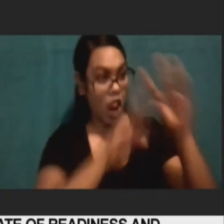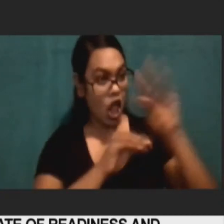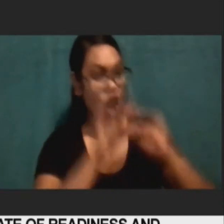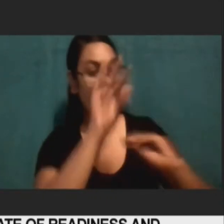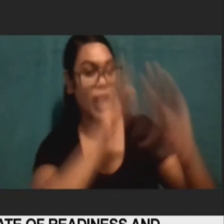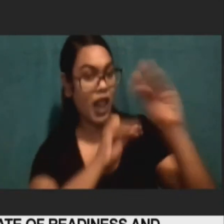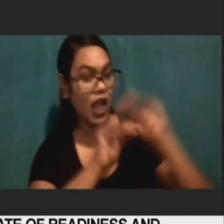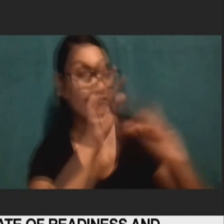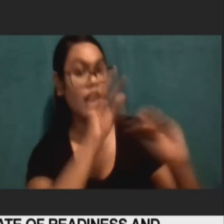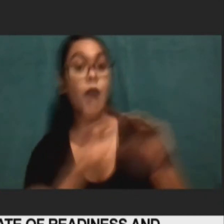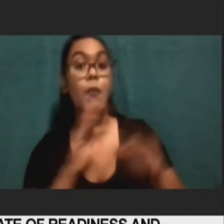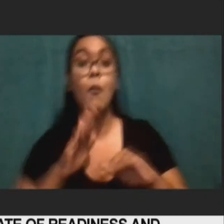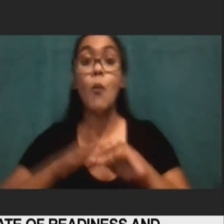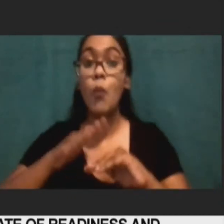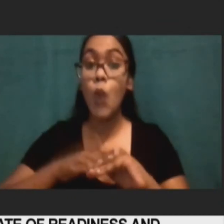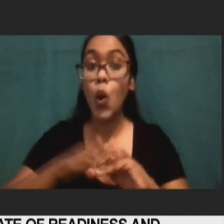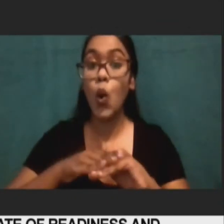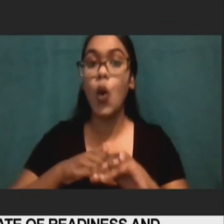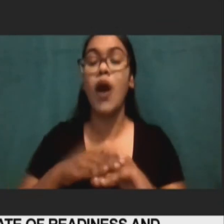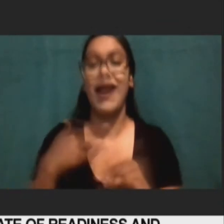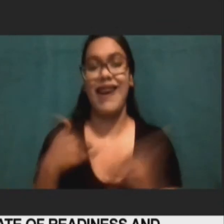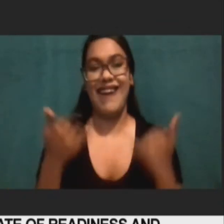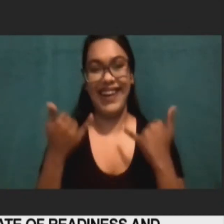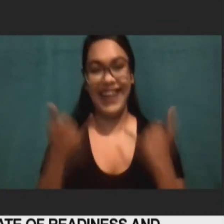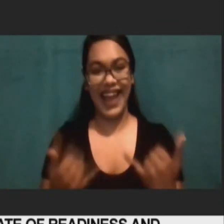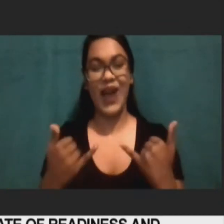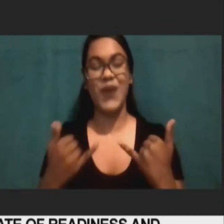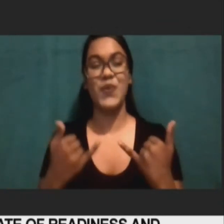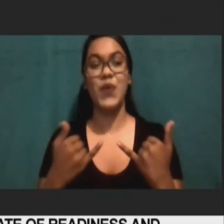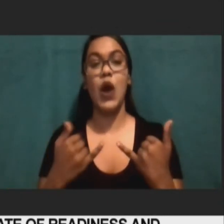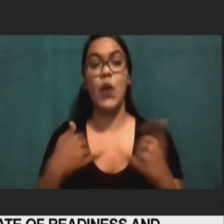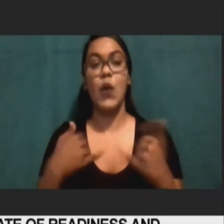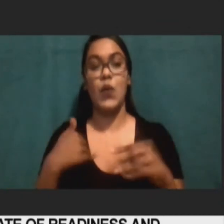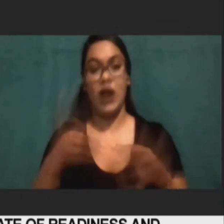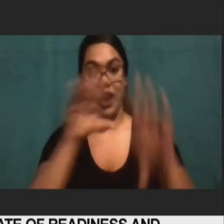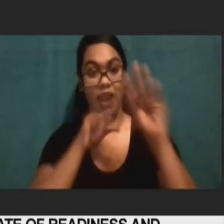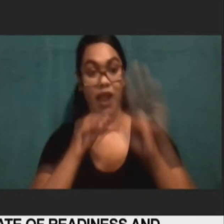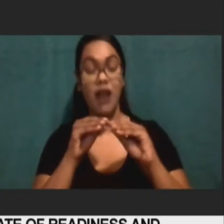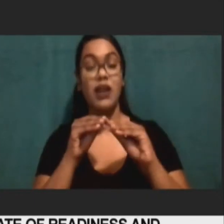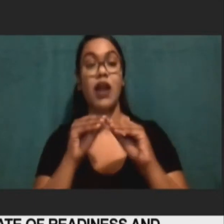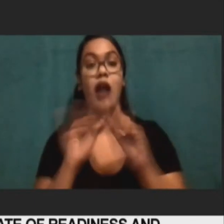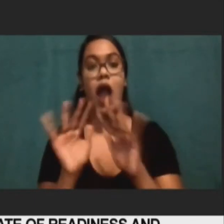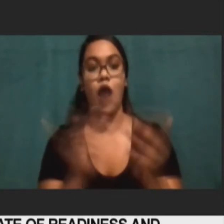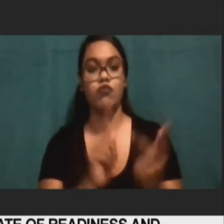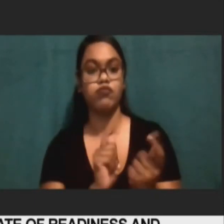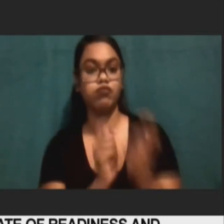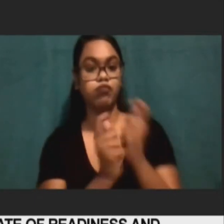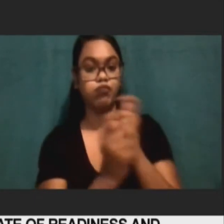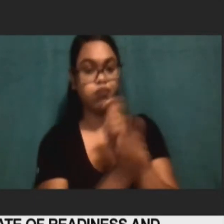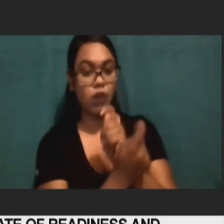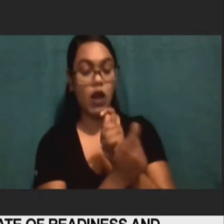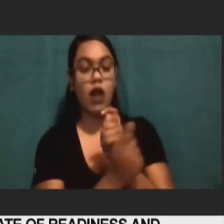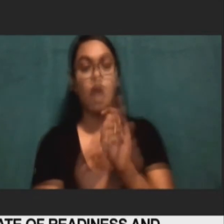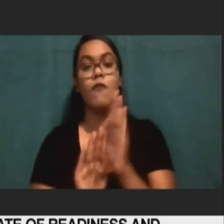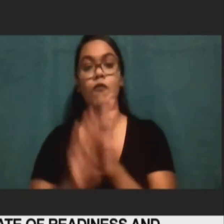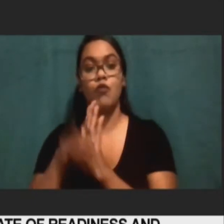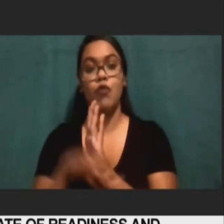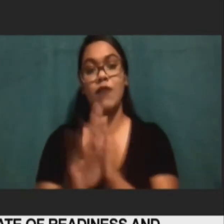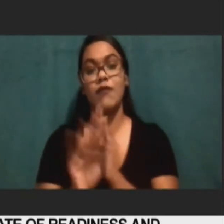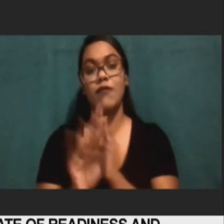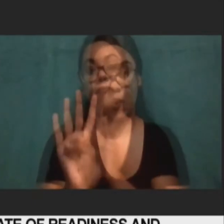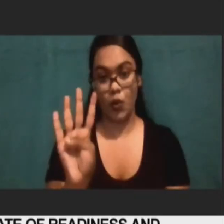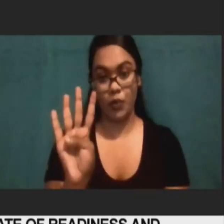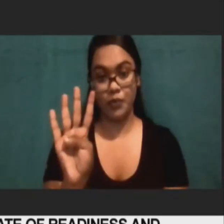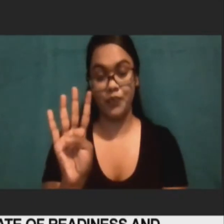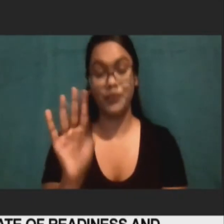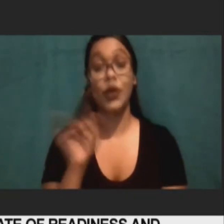a dashboard that we monitor our beds on a daily basis. It is live. We check it